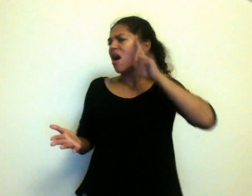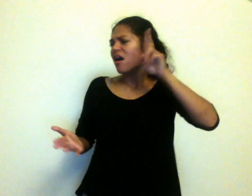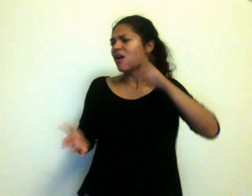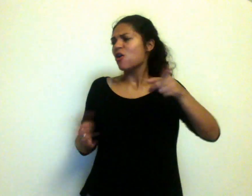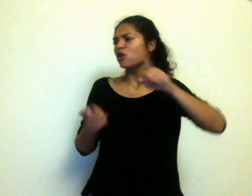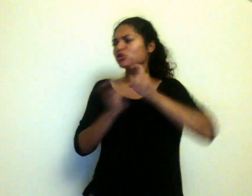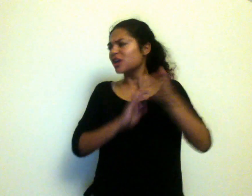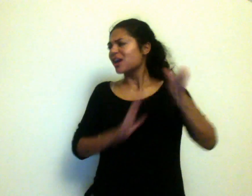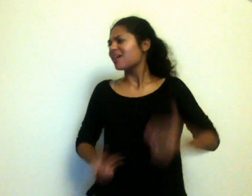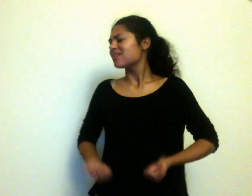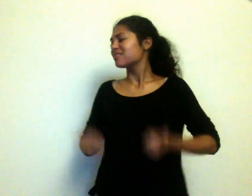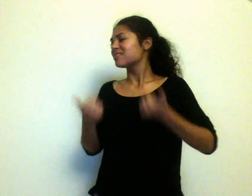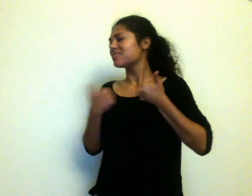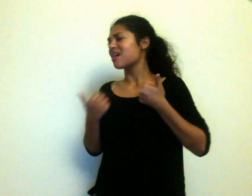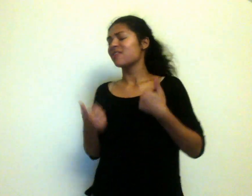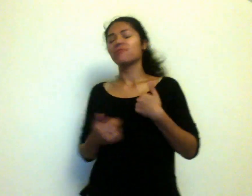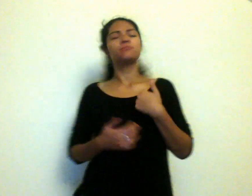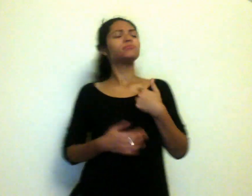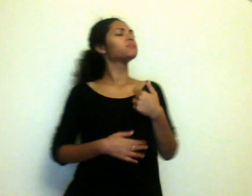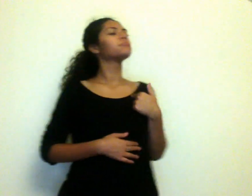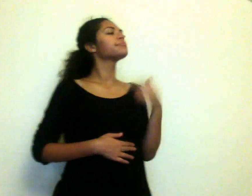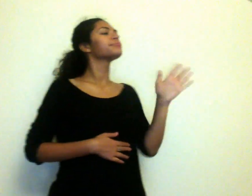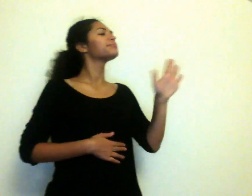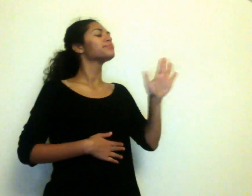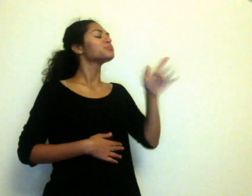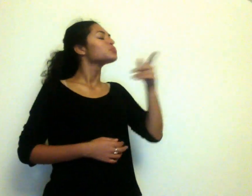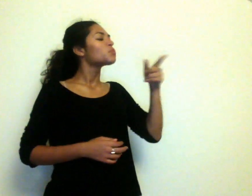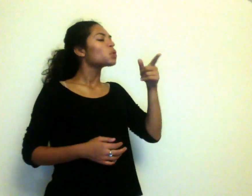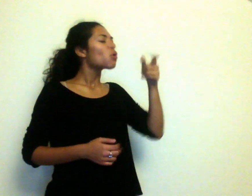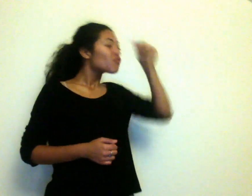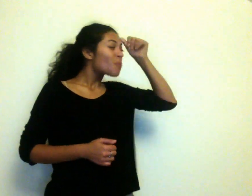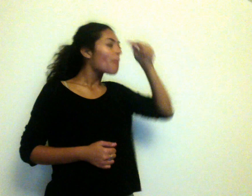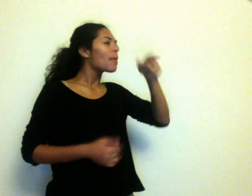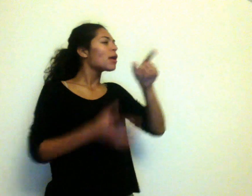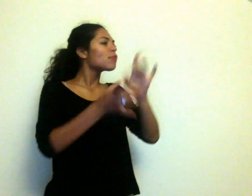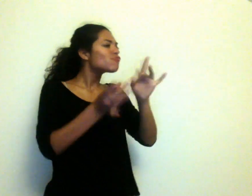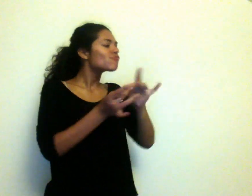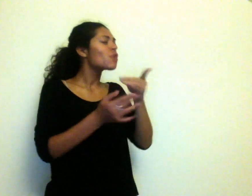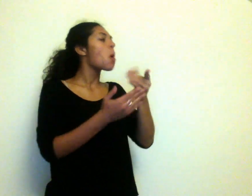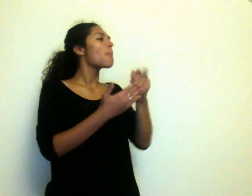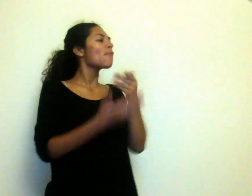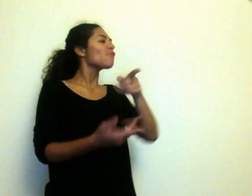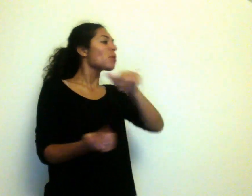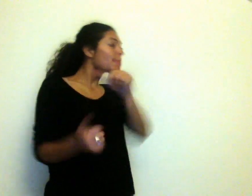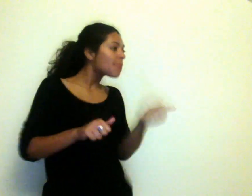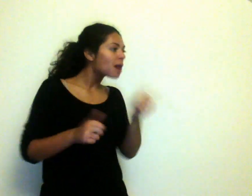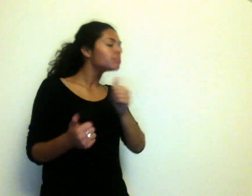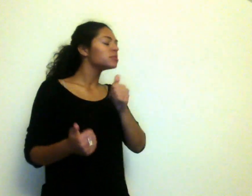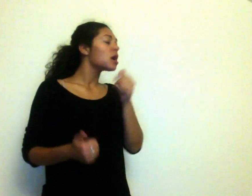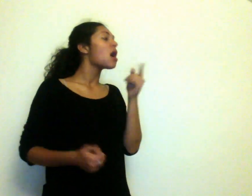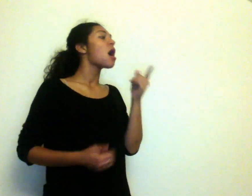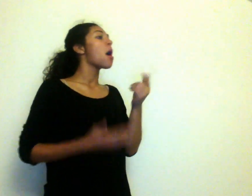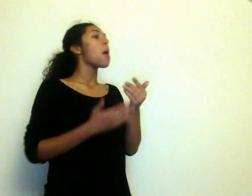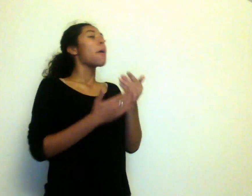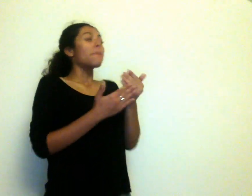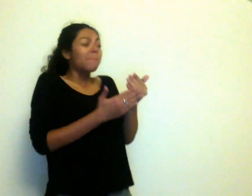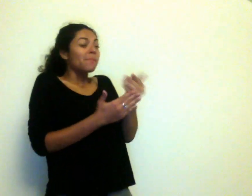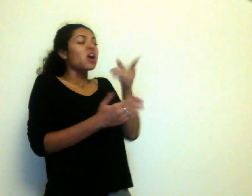I said, Auntie, did you hear what he said when he was getting baptized? He told the pastor before he got baptized, for all